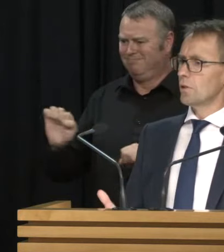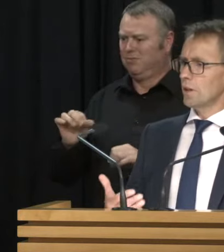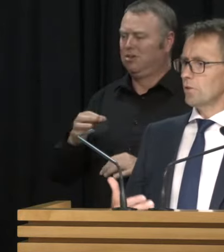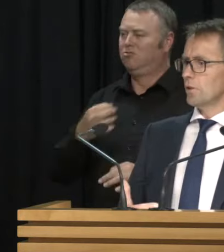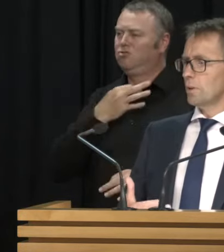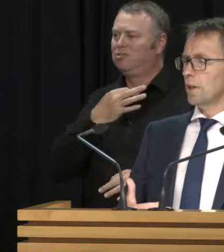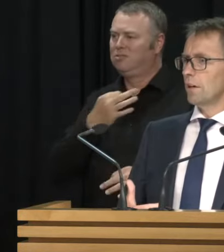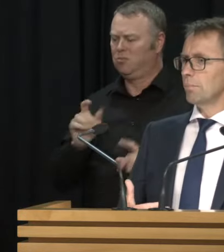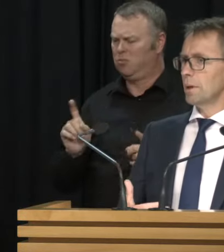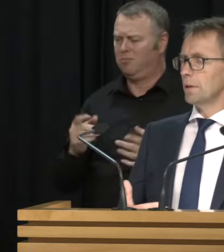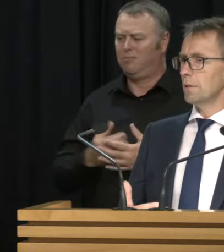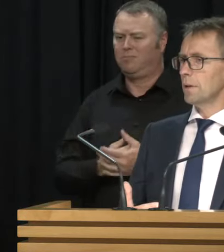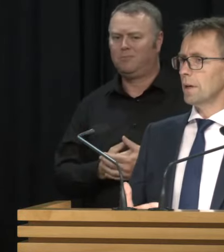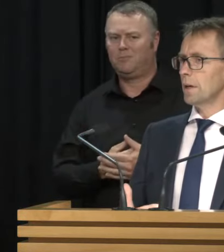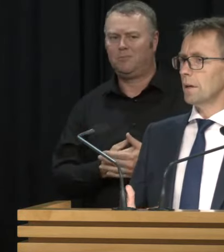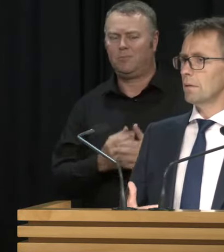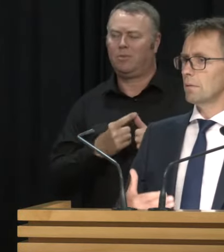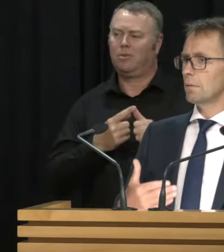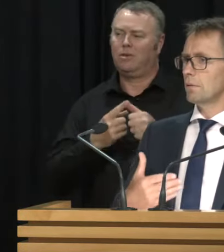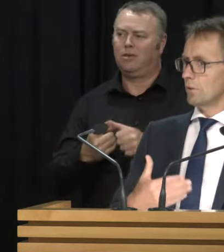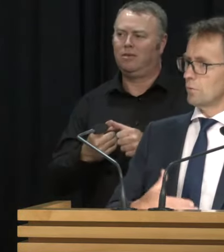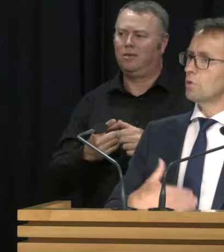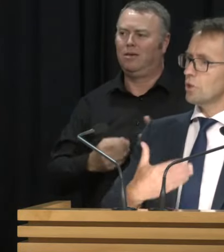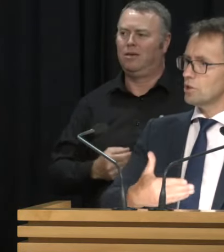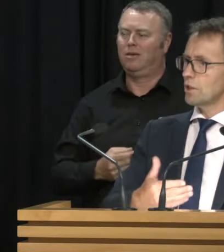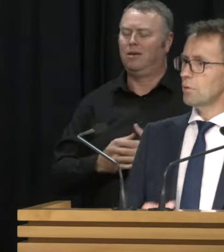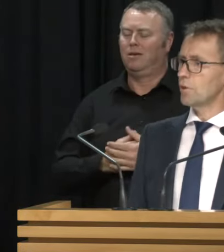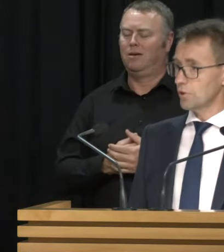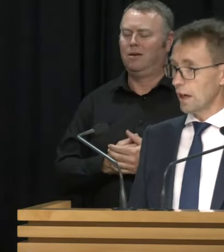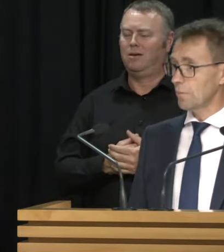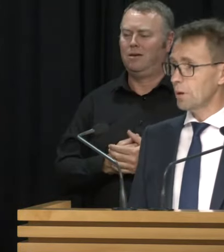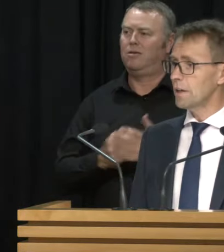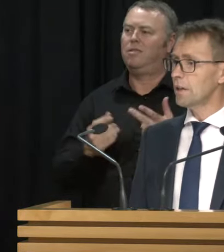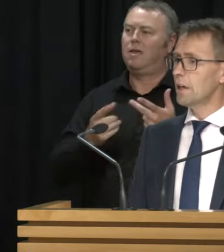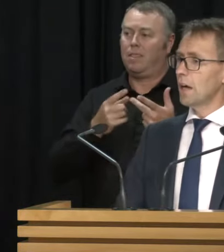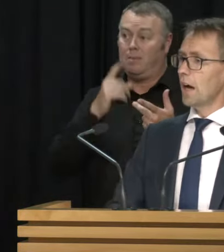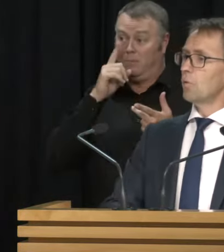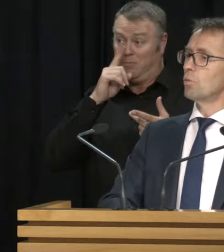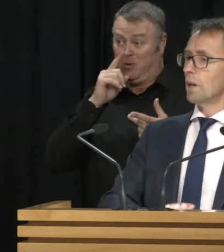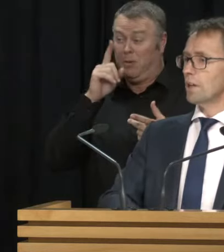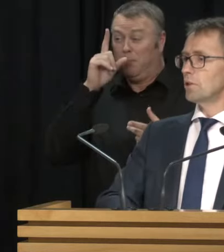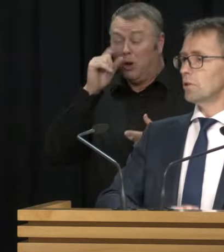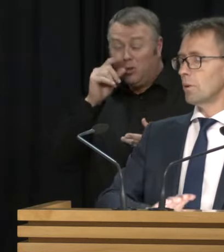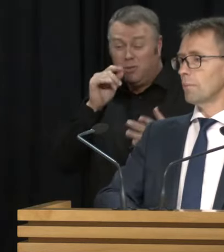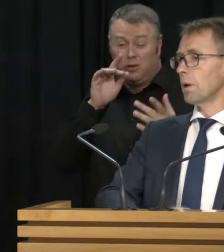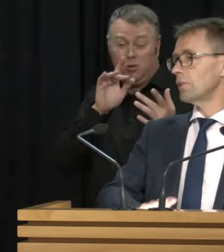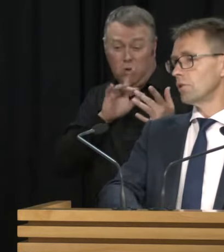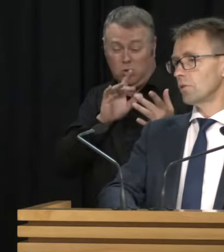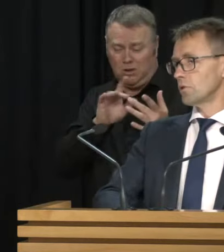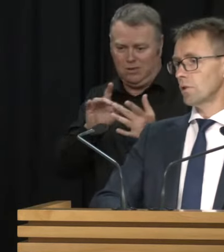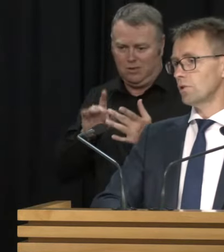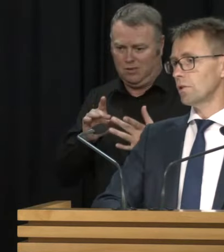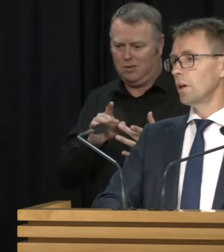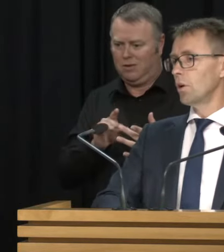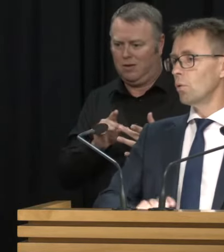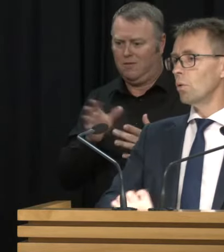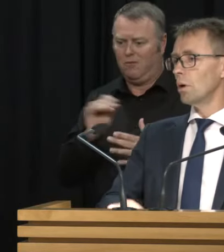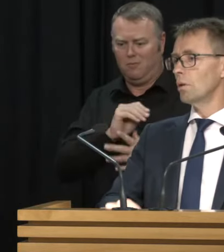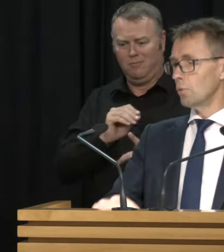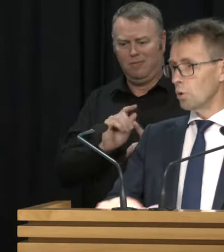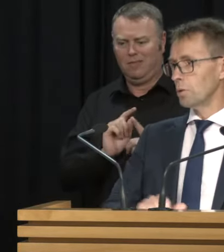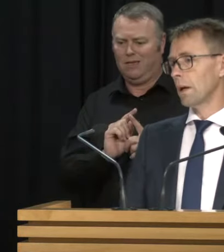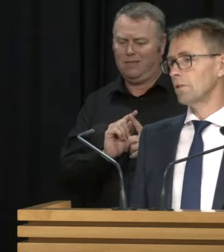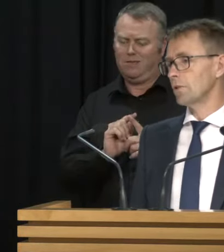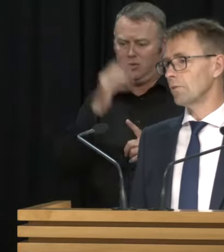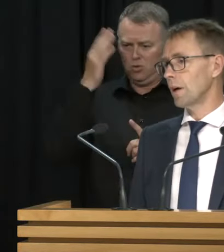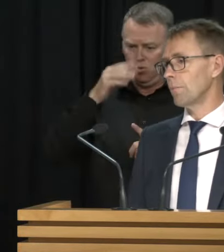plus contacts that we have been, that were associated with this outbreak are all related to other places of interest or